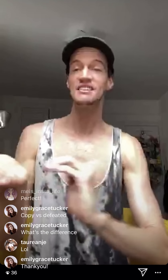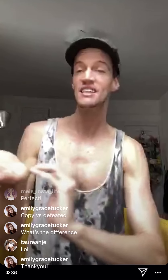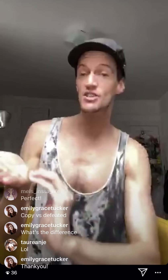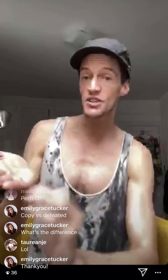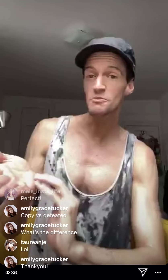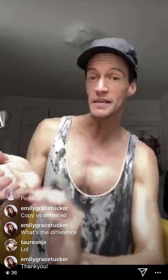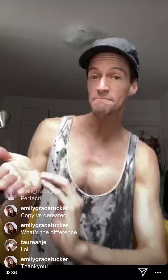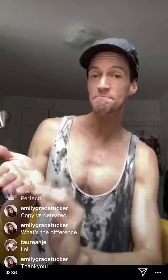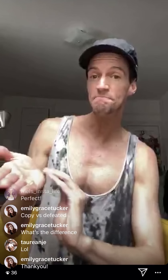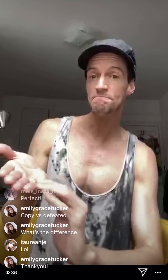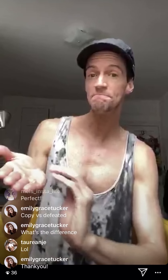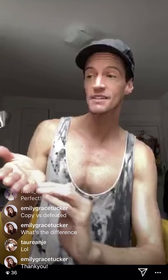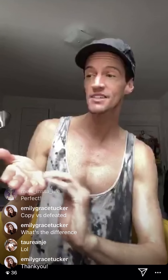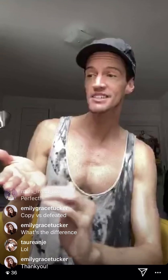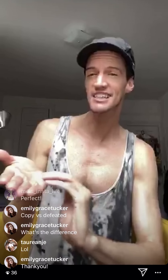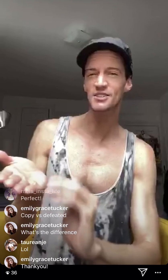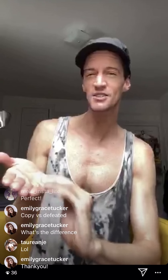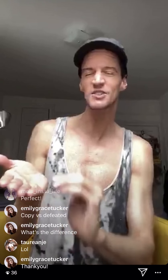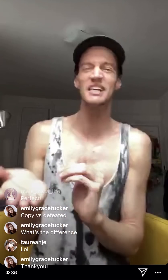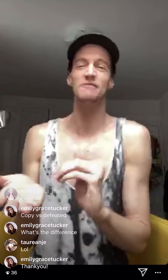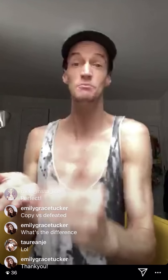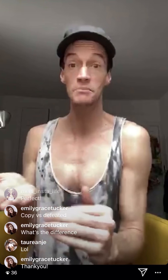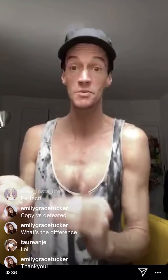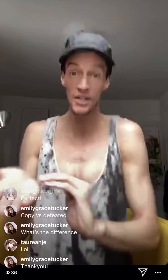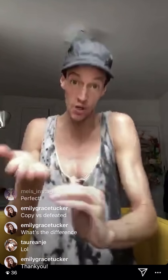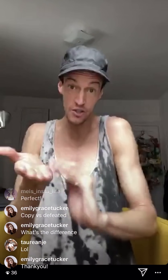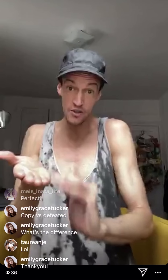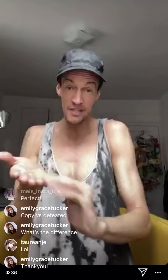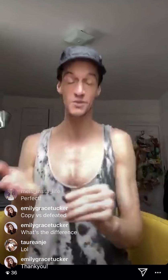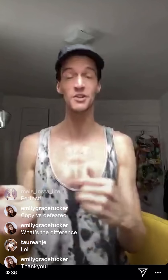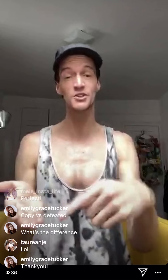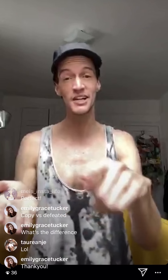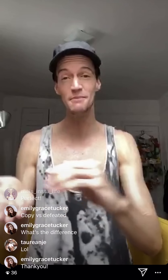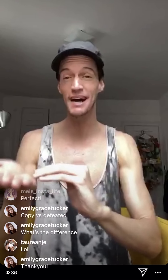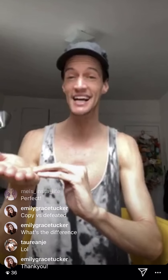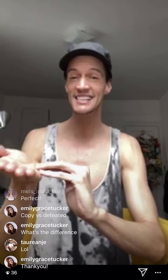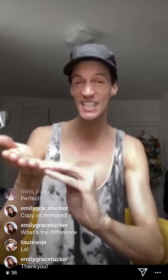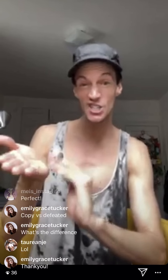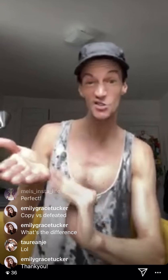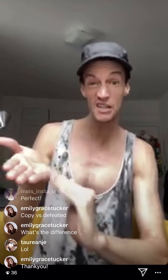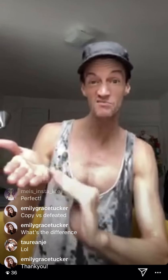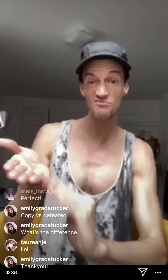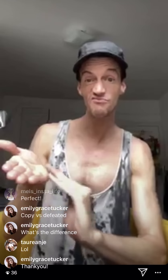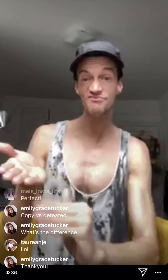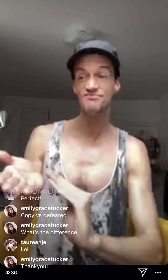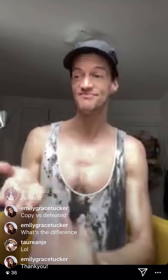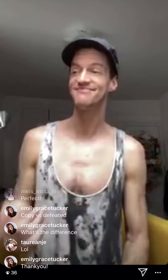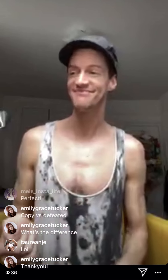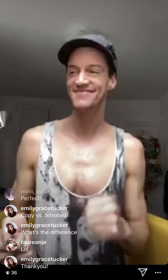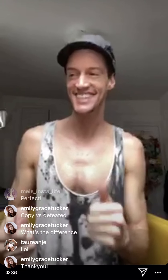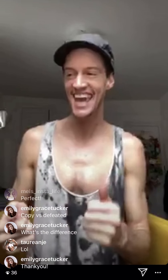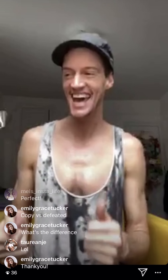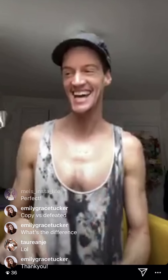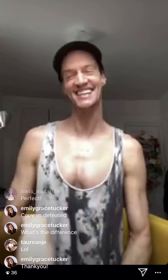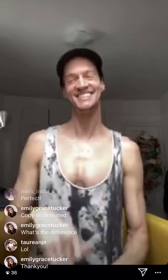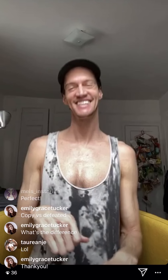Excuse me. Just a little, so like if you bump someone, oh, excuse me, or you're trying to get by, excuse me. Yeah. Next